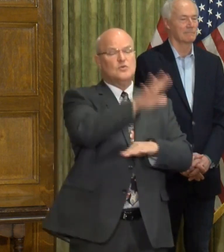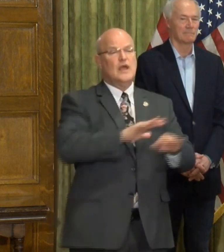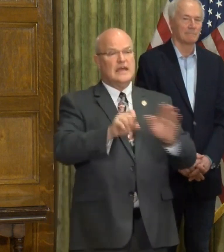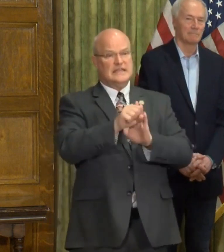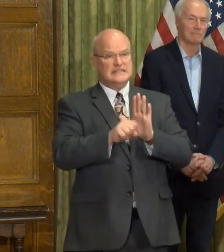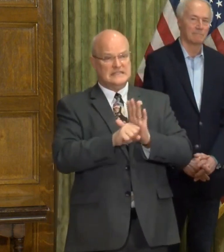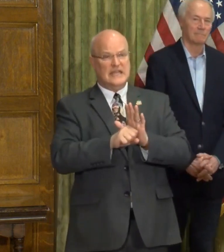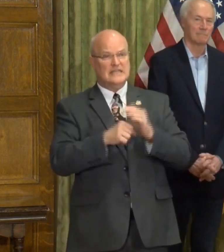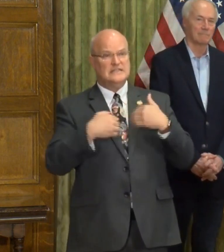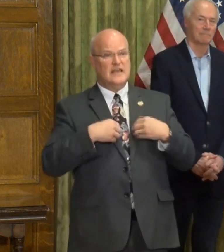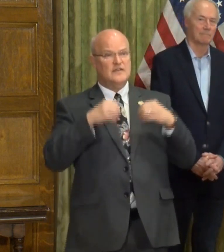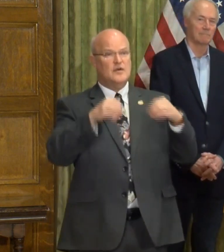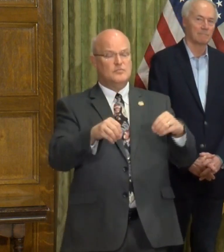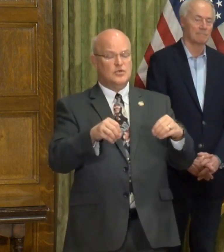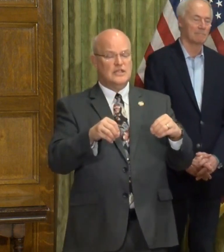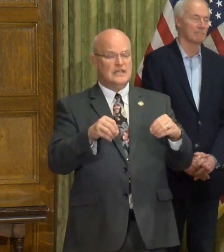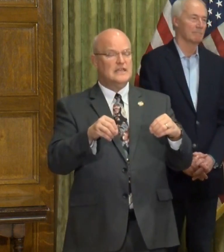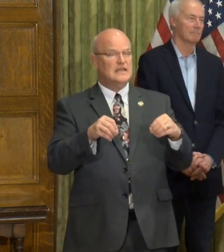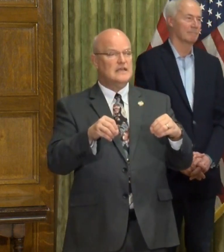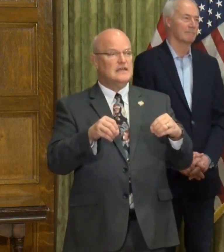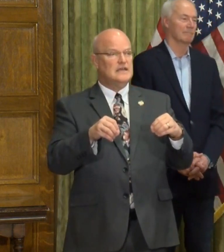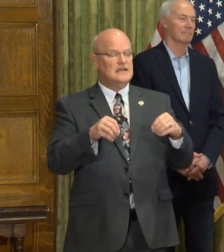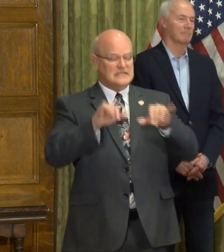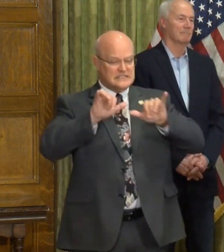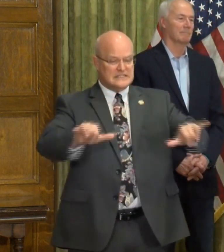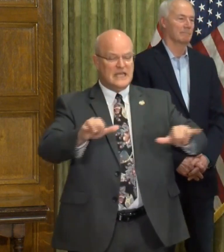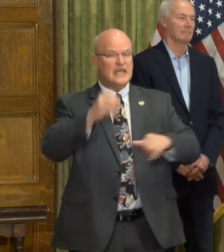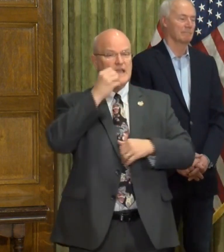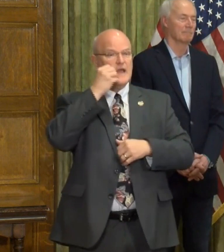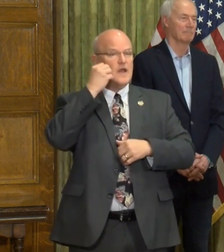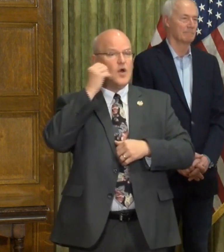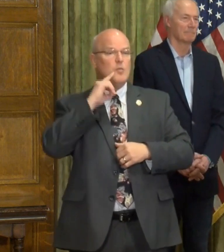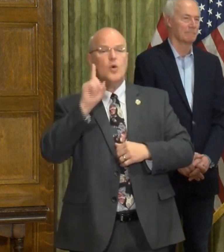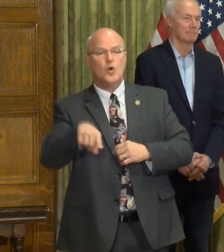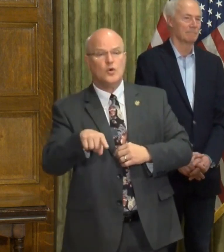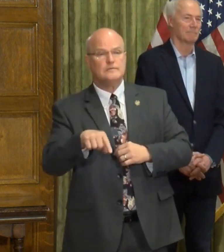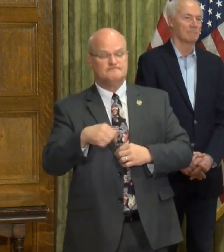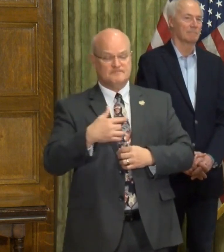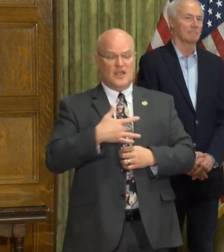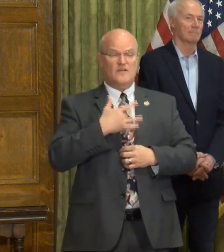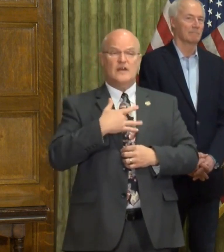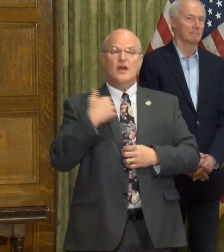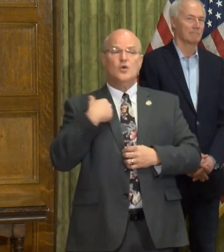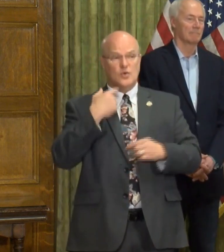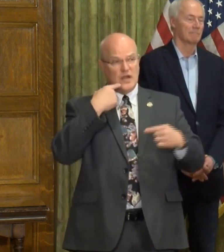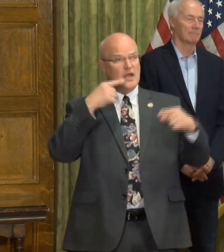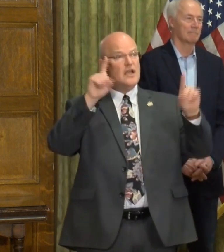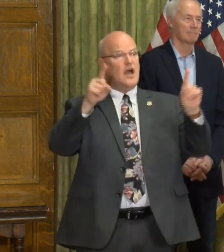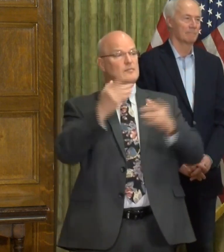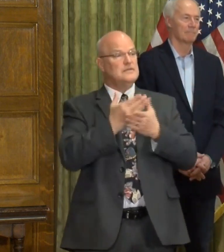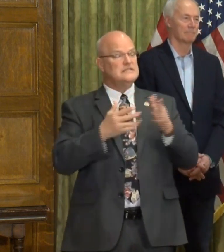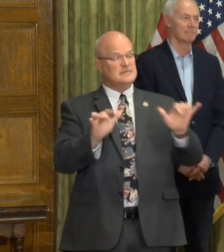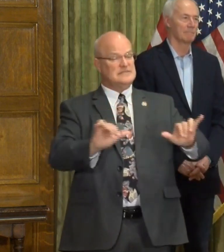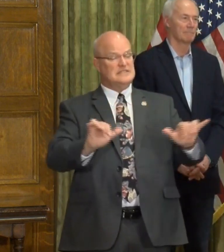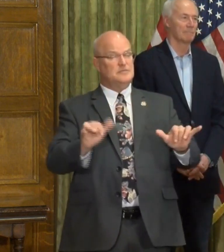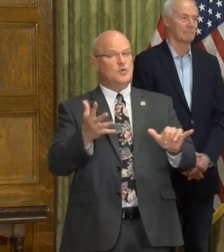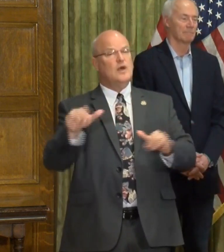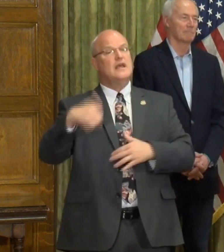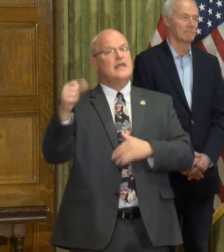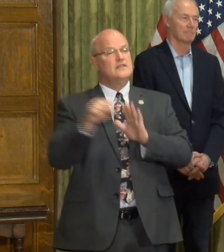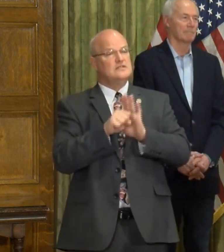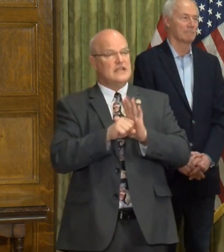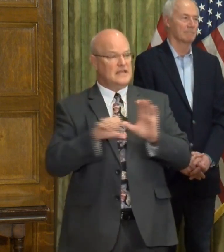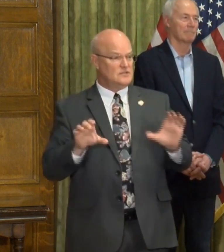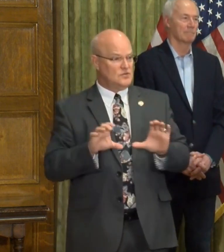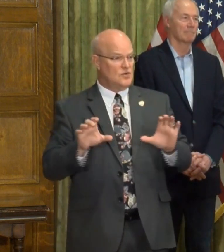surrounding states who have put in stay-at-home orders. So I feel like we're accomplishing something similar